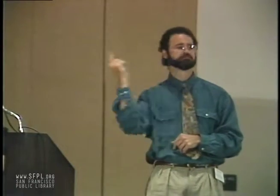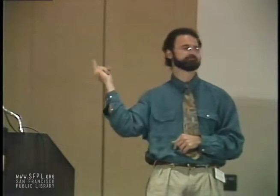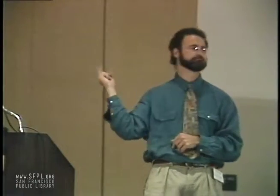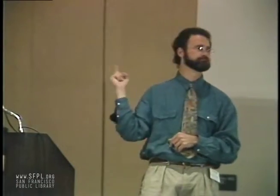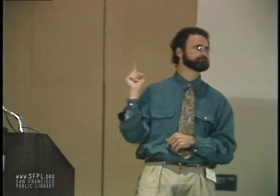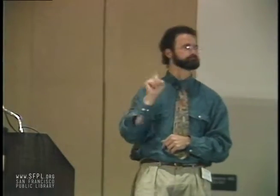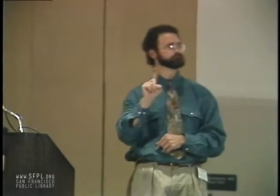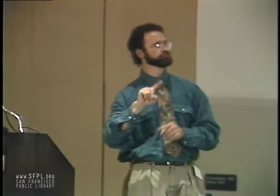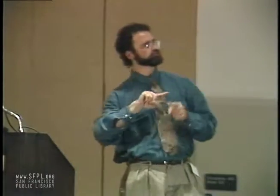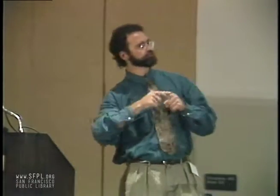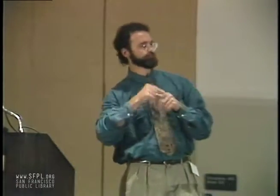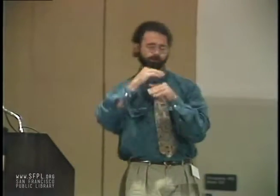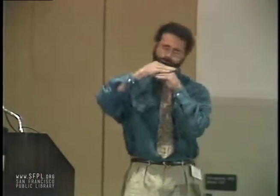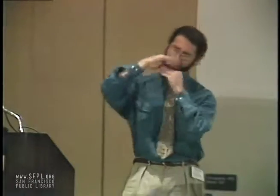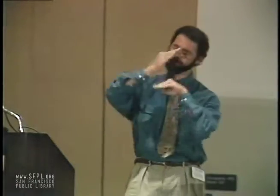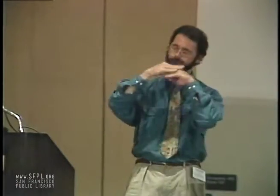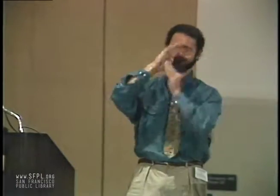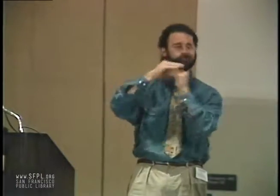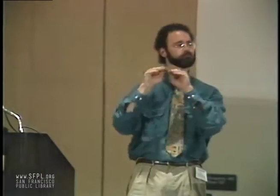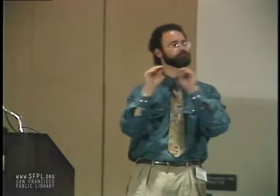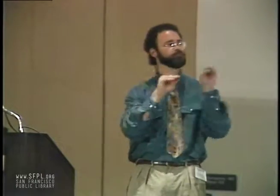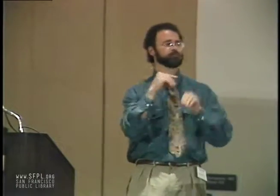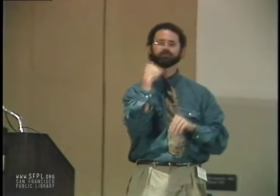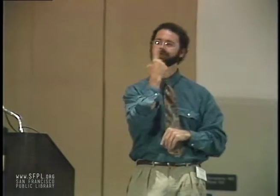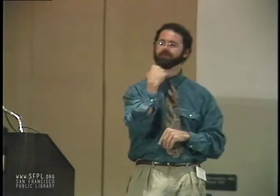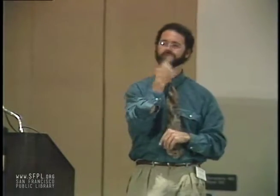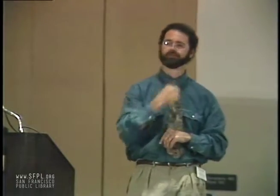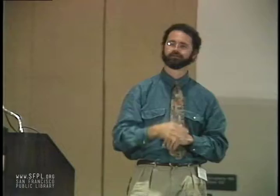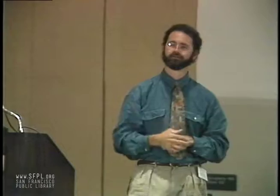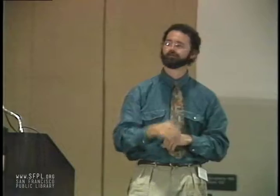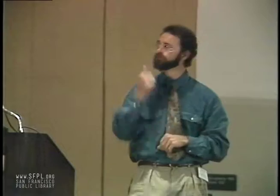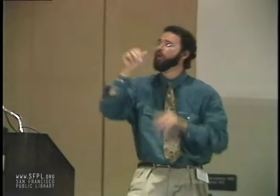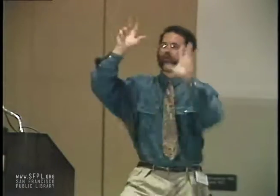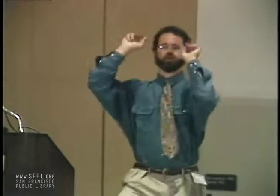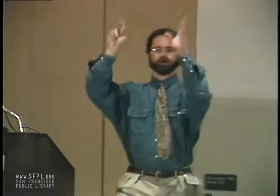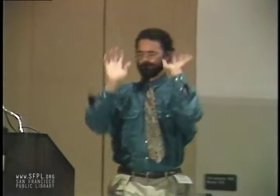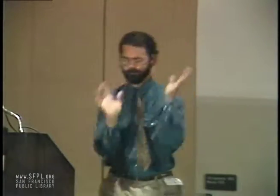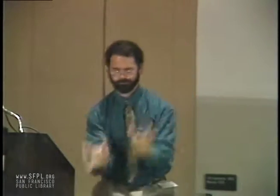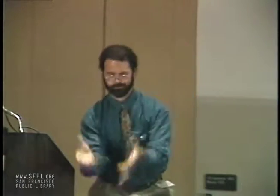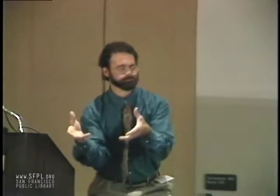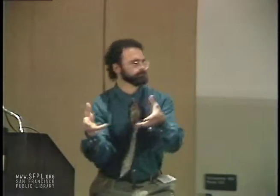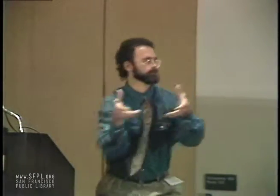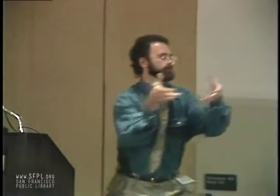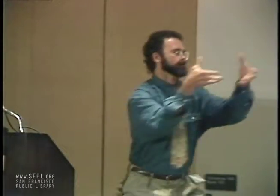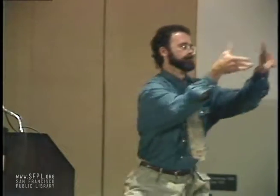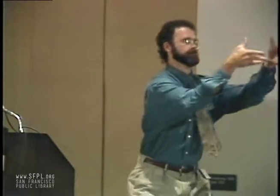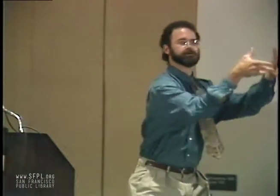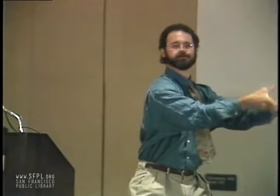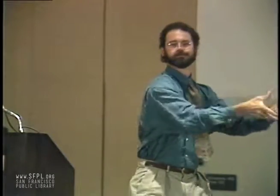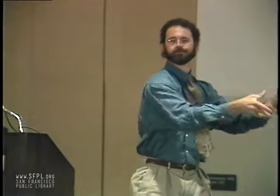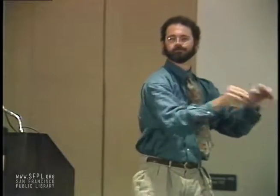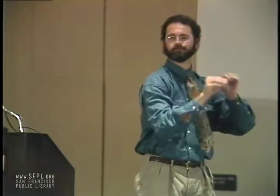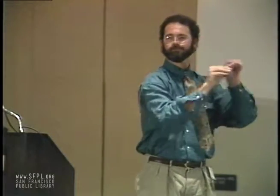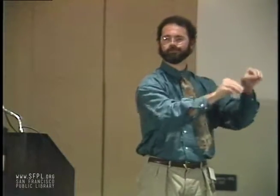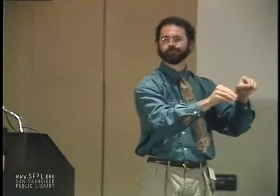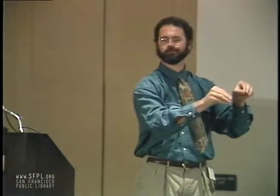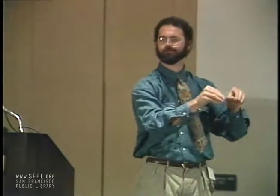the girl's mother came outside and started talking to the girl, you know, moving her mouth wildly